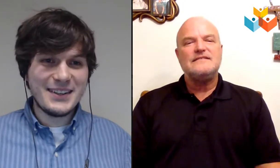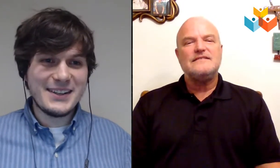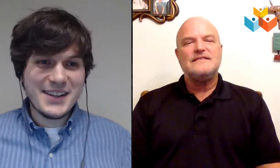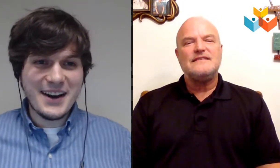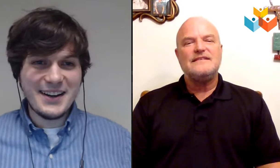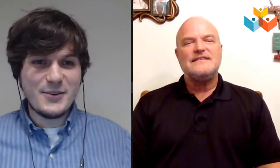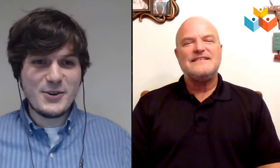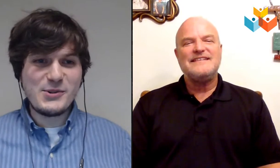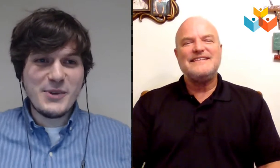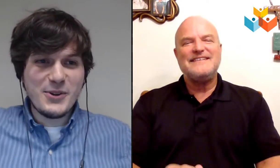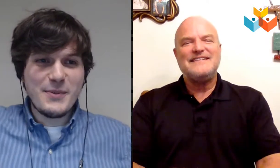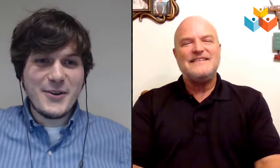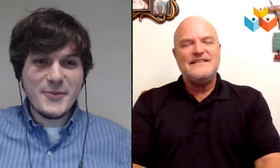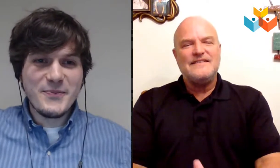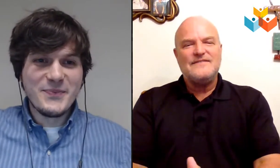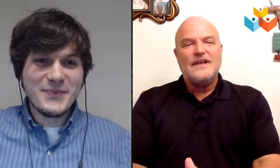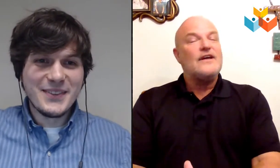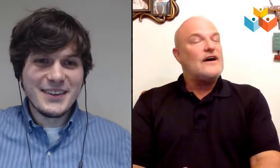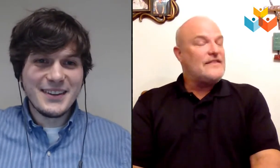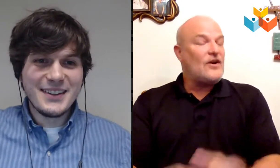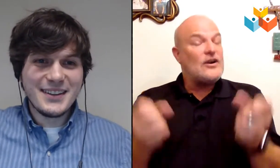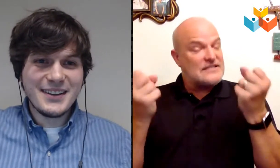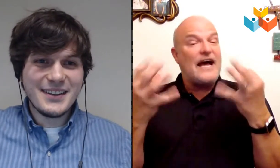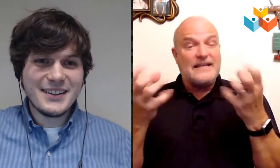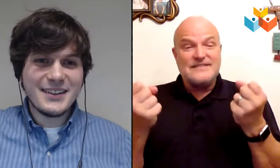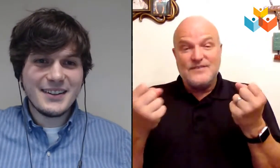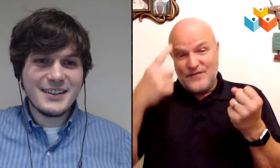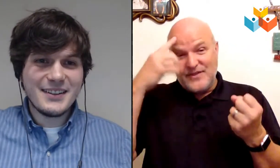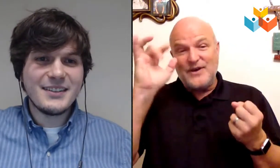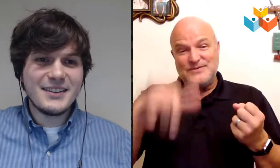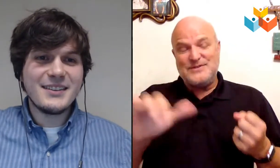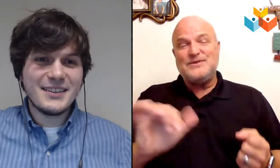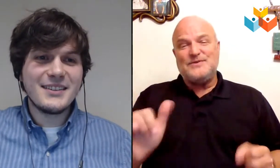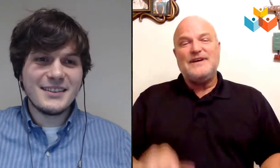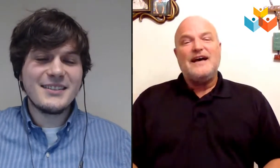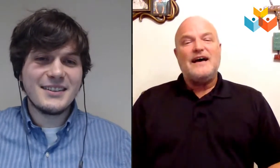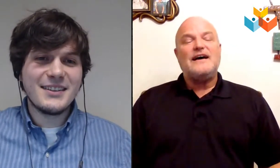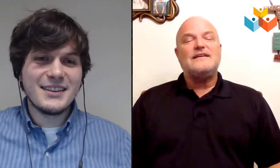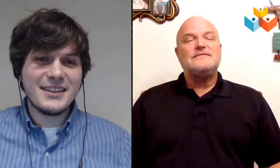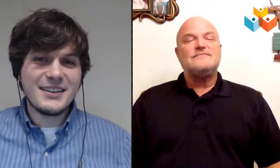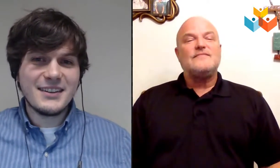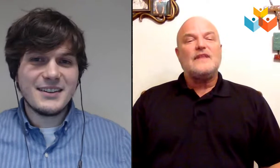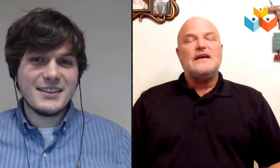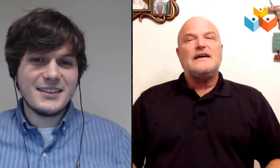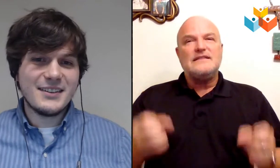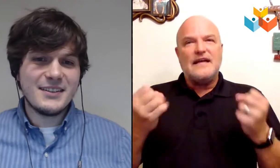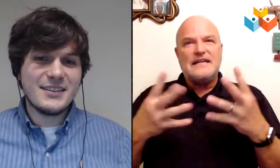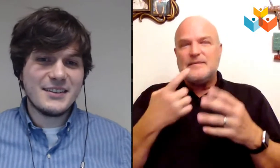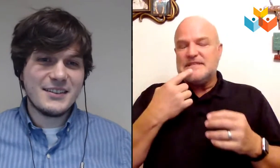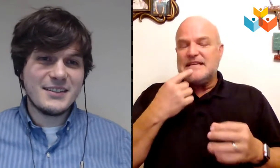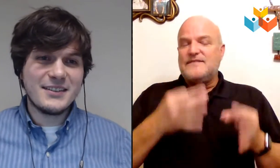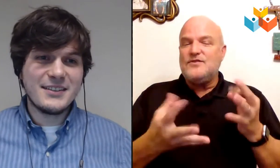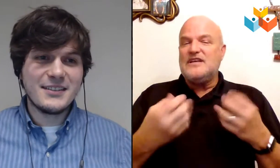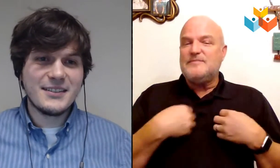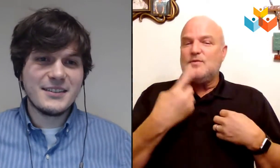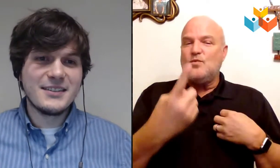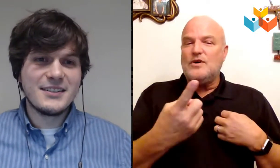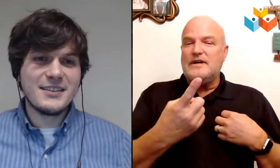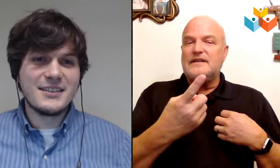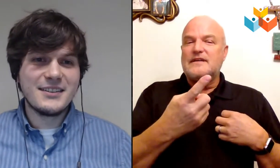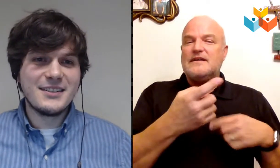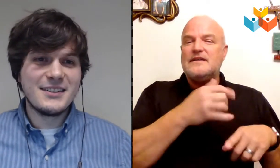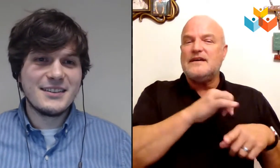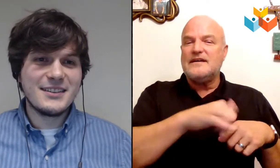same in signing, or do you spell them out? There are signs for those too. A lot of times, if you give